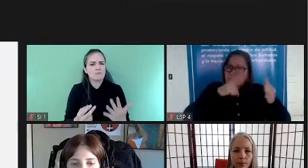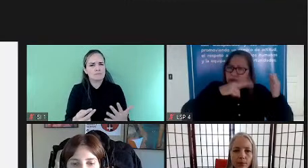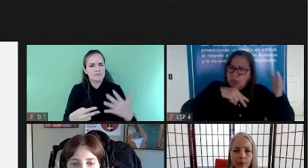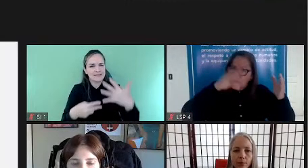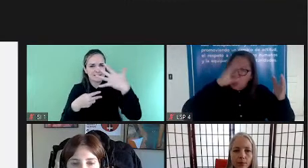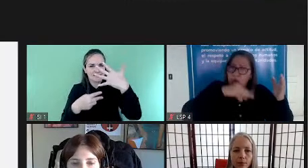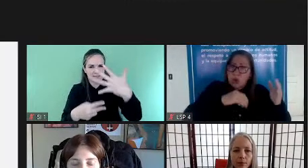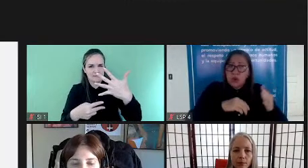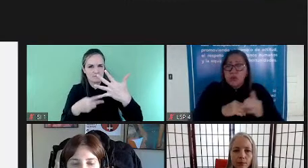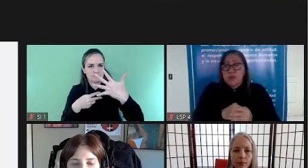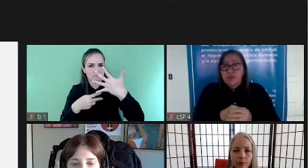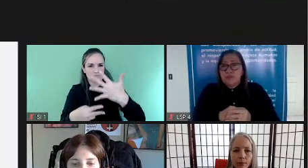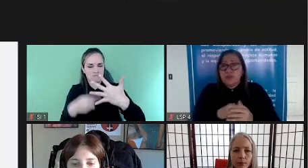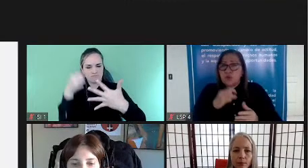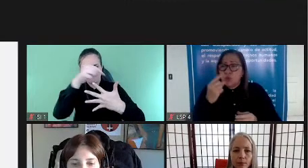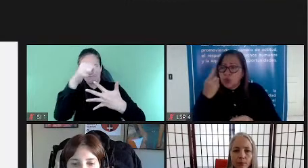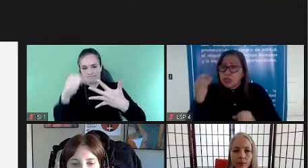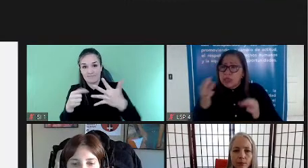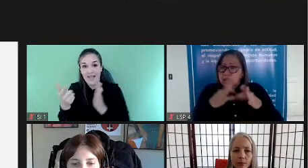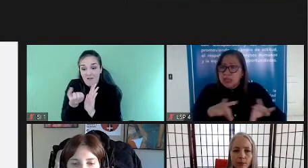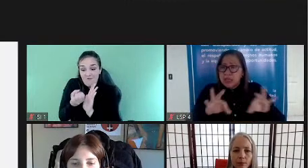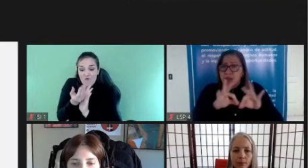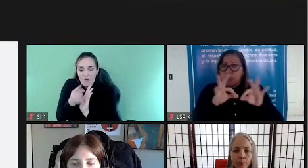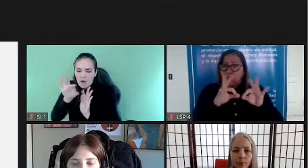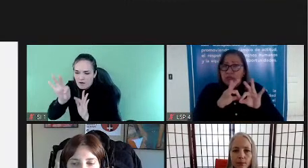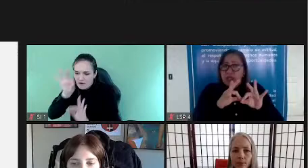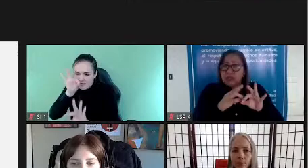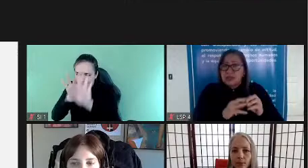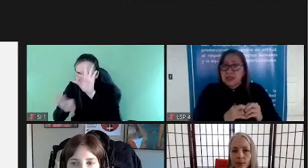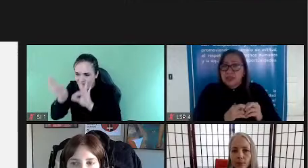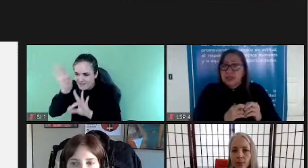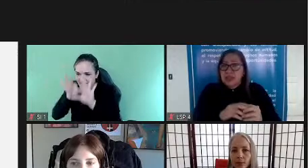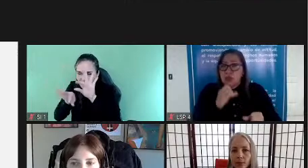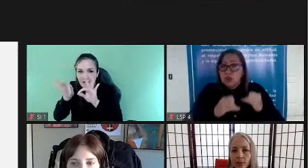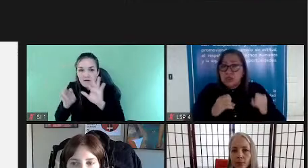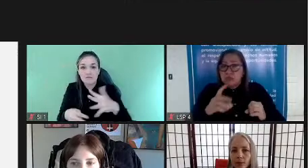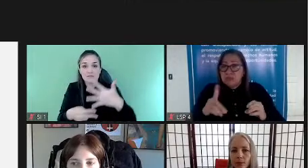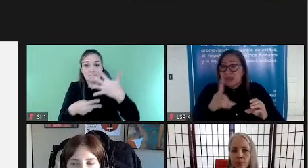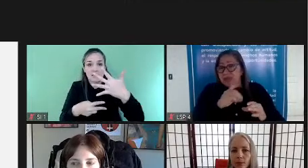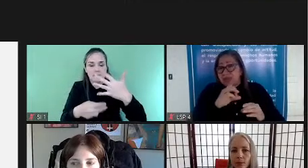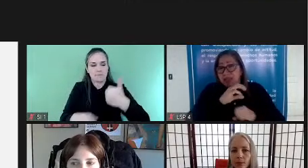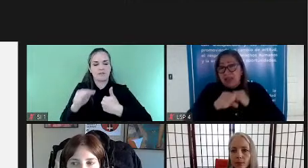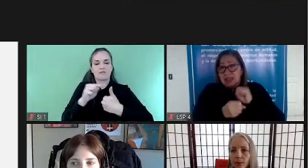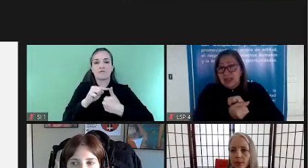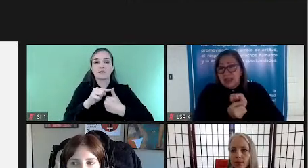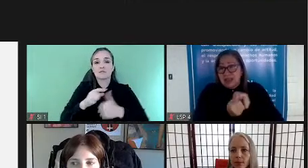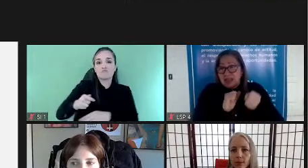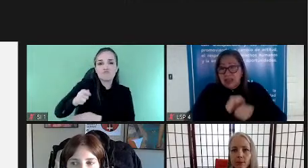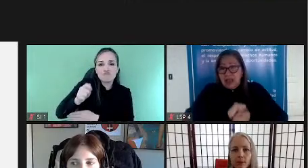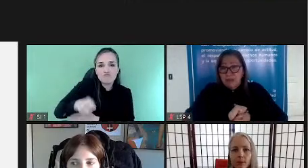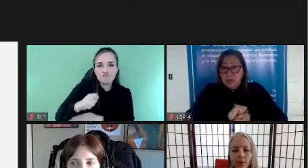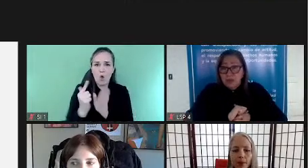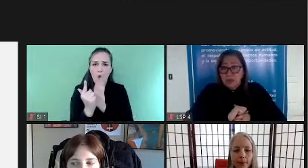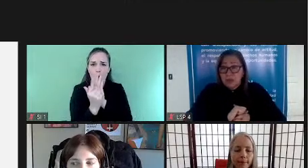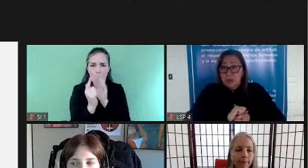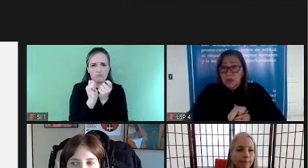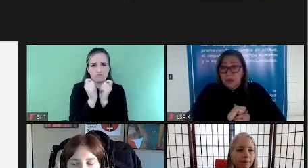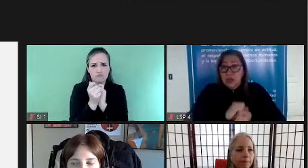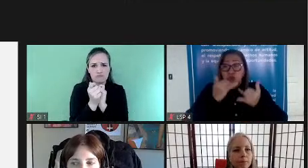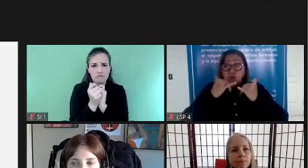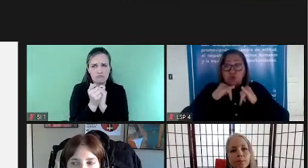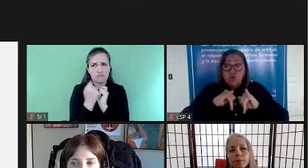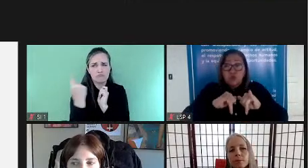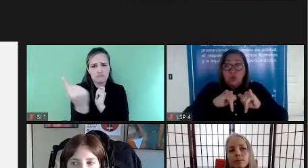we're going to go over as we finish the report first is that in the latest decade we have been witnesses